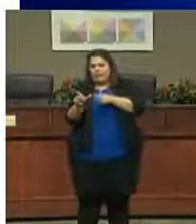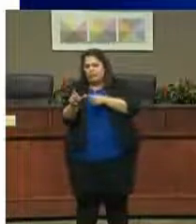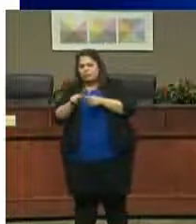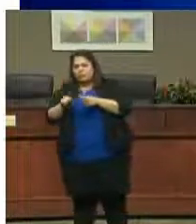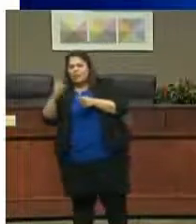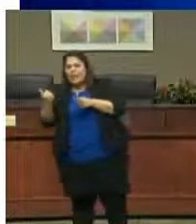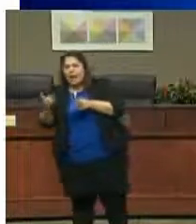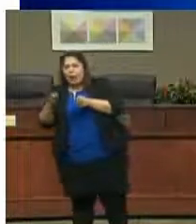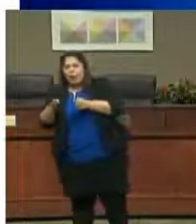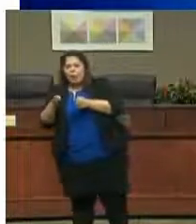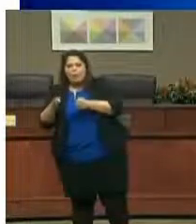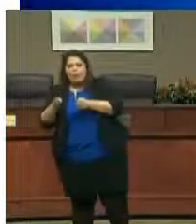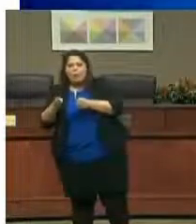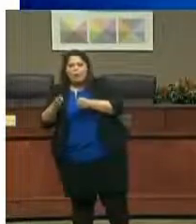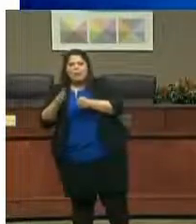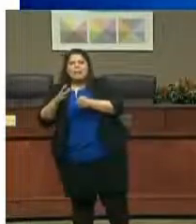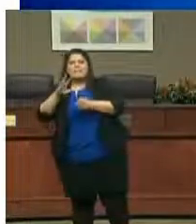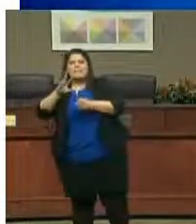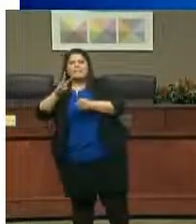about